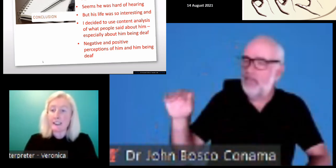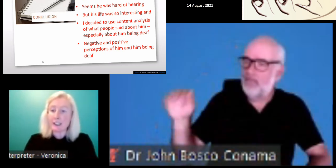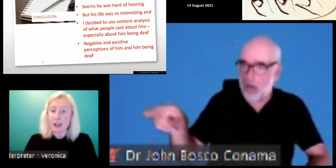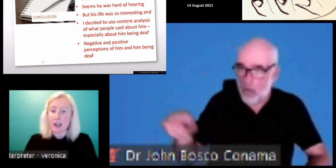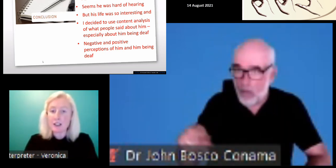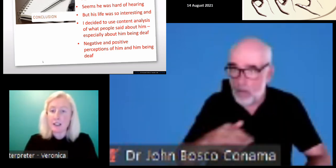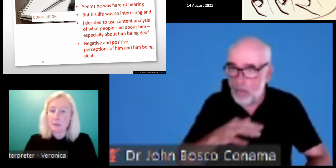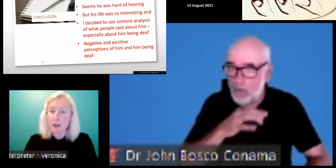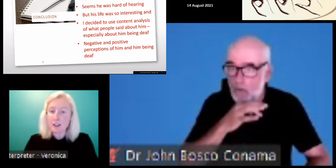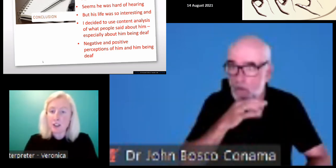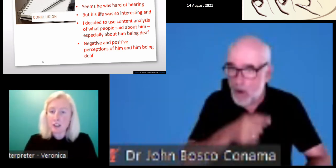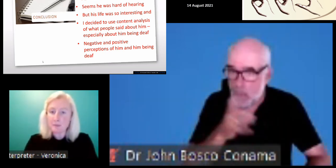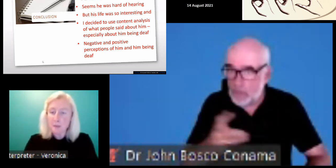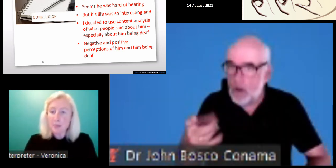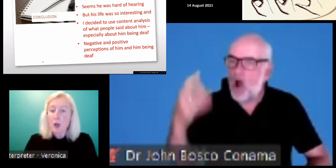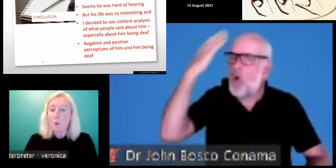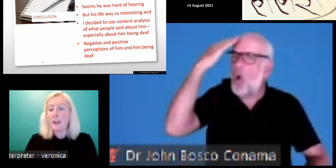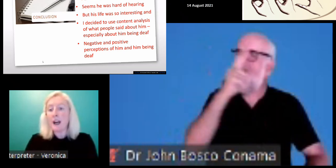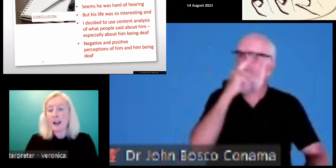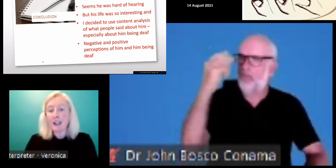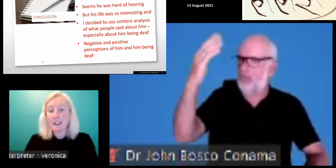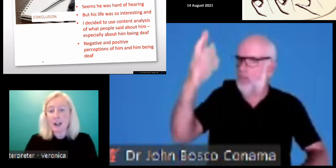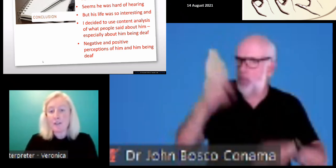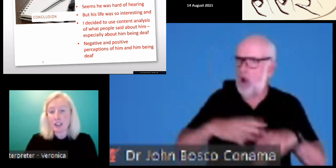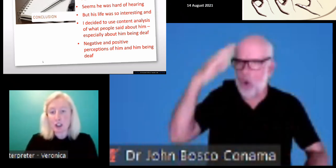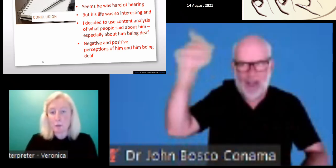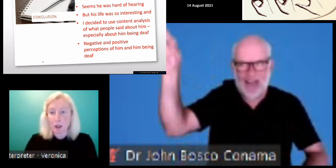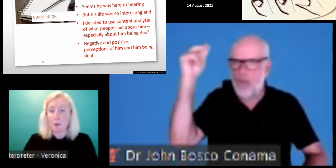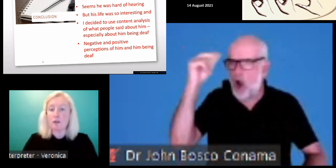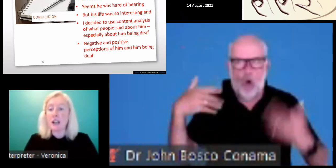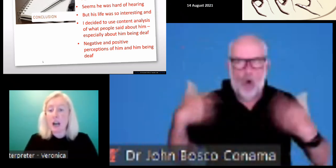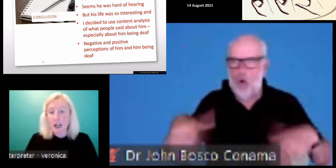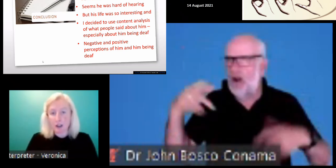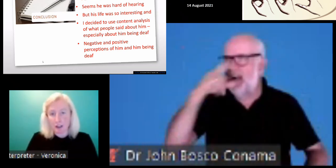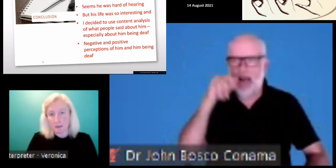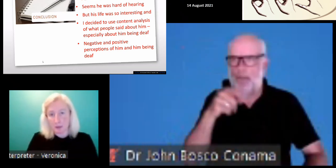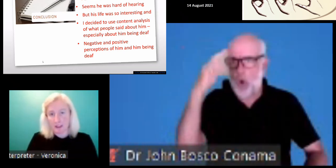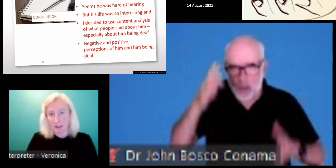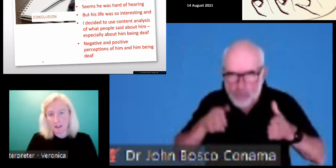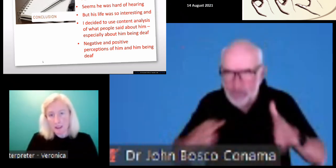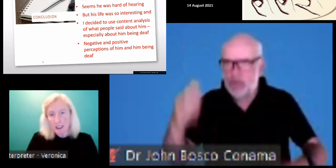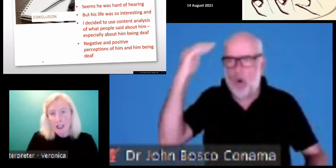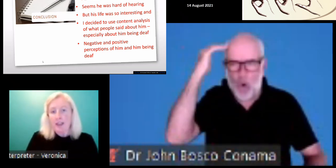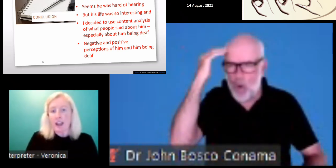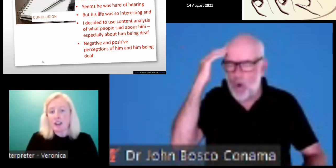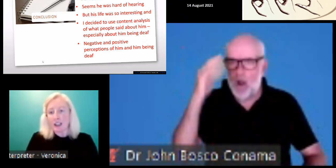here in Ireland as a barrister. When I had a conversation with her with regard to this person, they had said